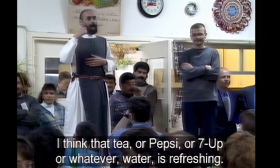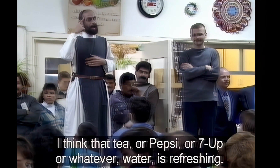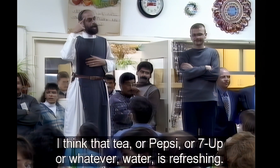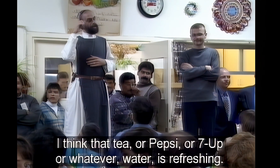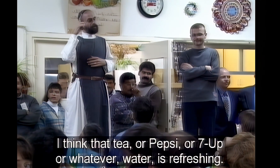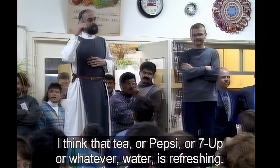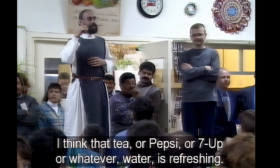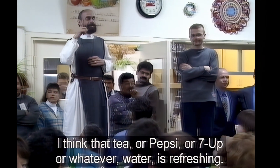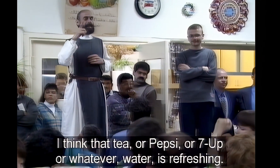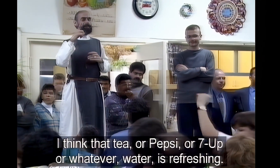I think that